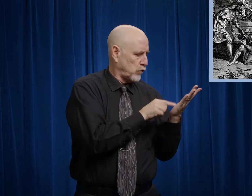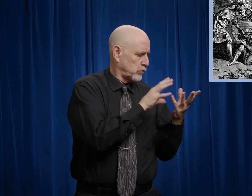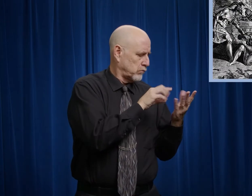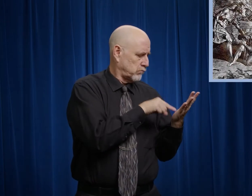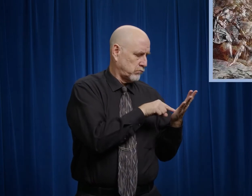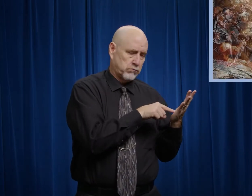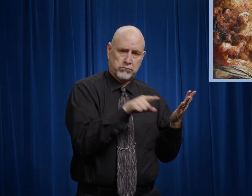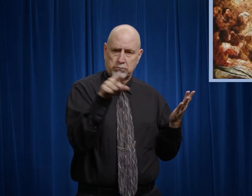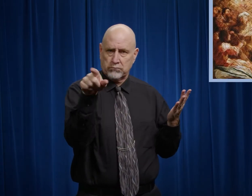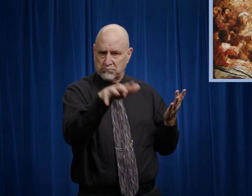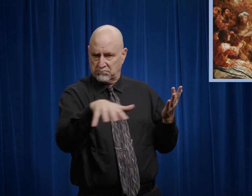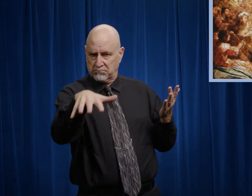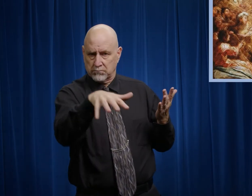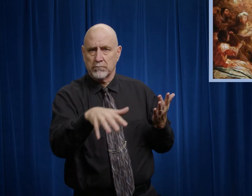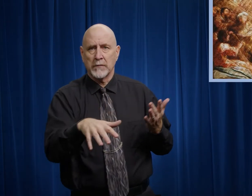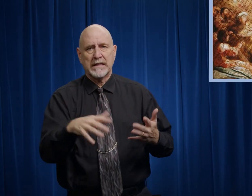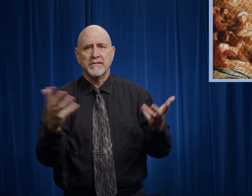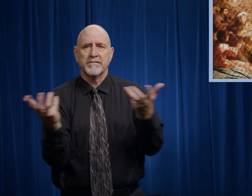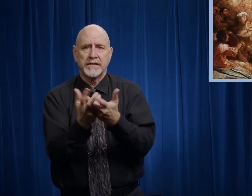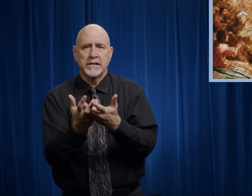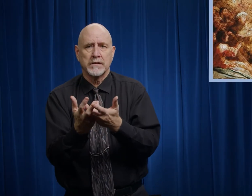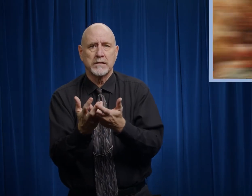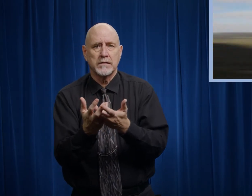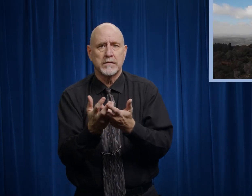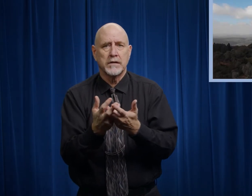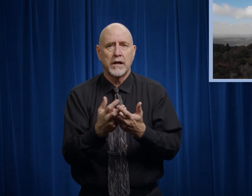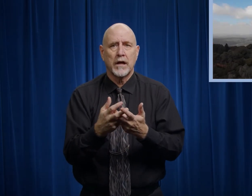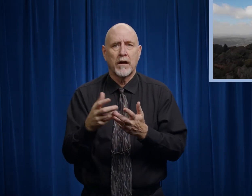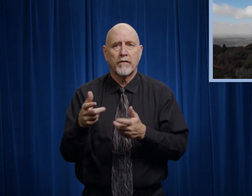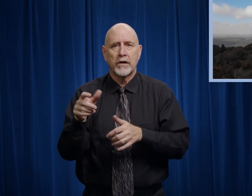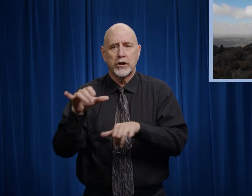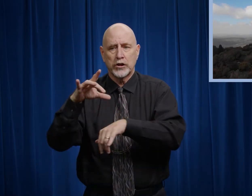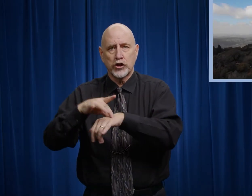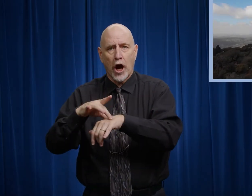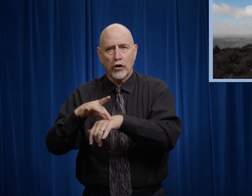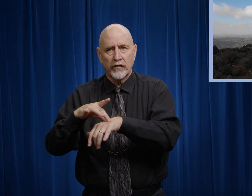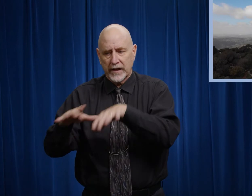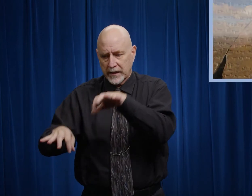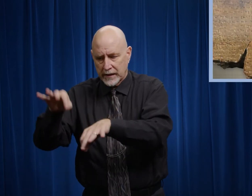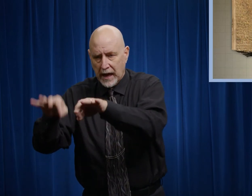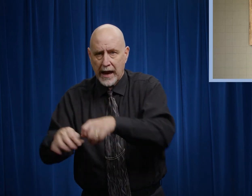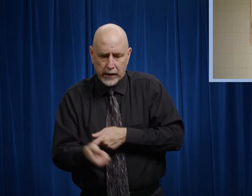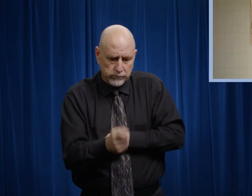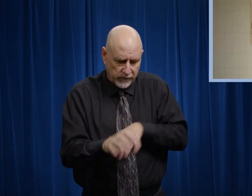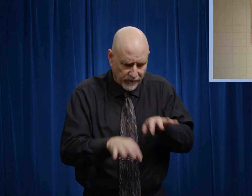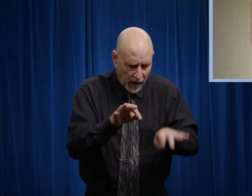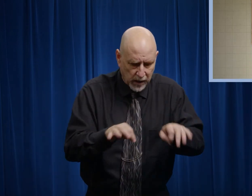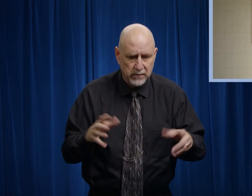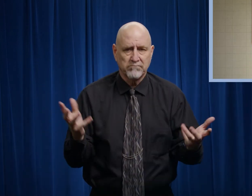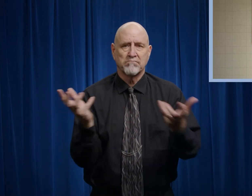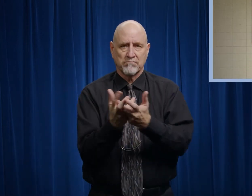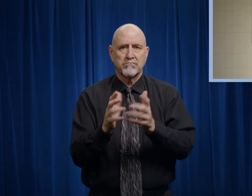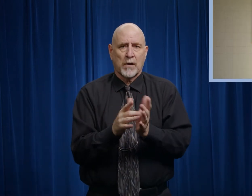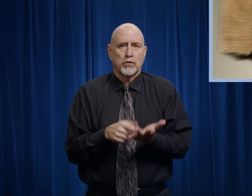event is absolutely consistent with the findings of both geography and archaeology.